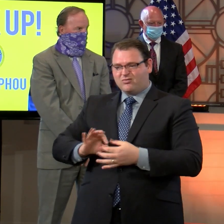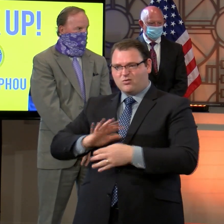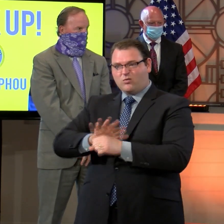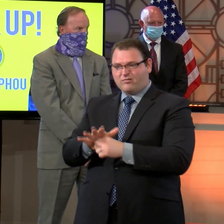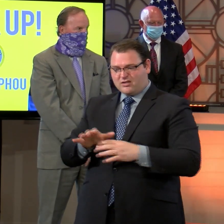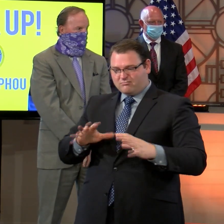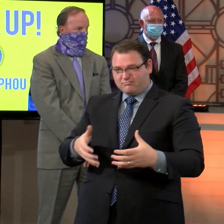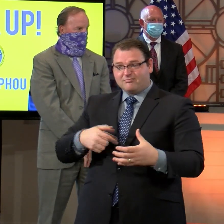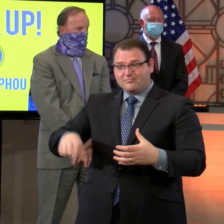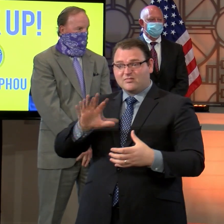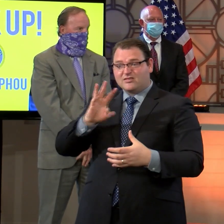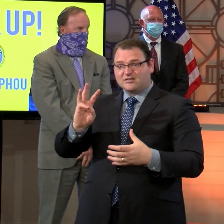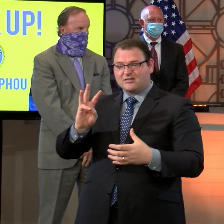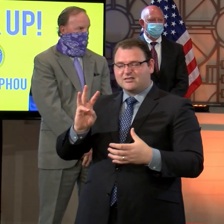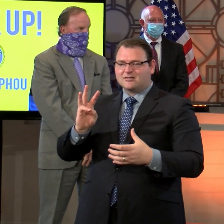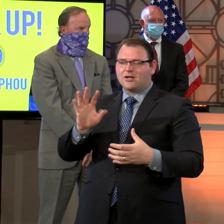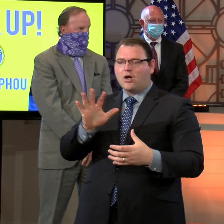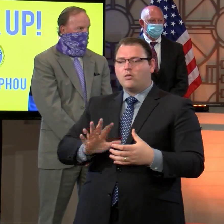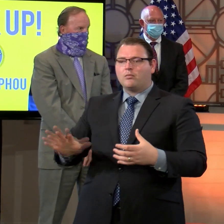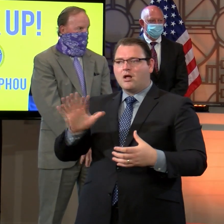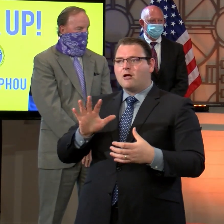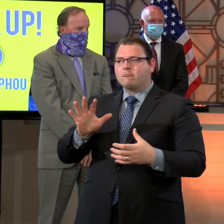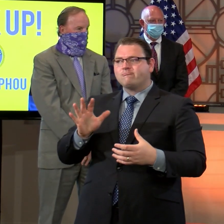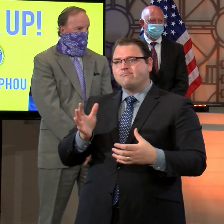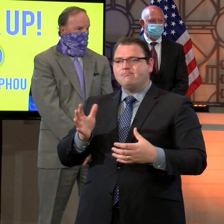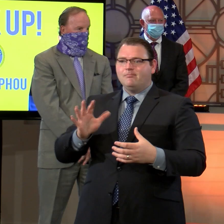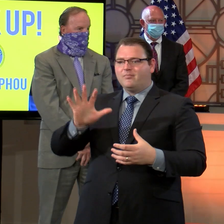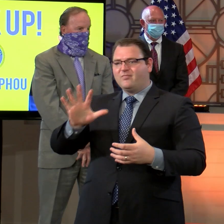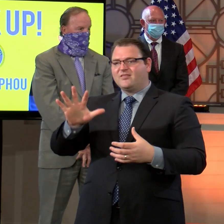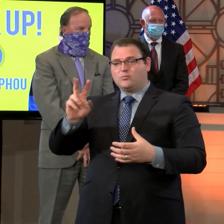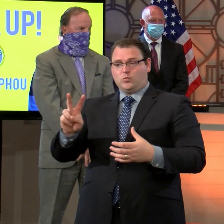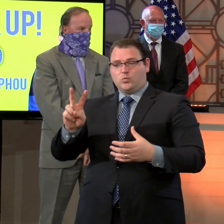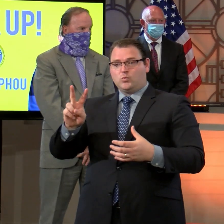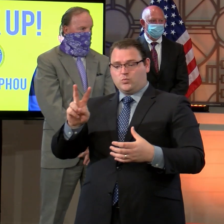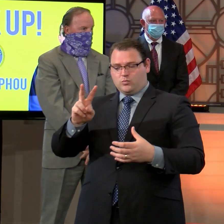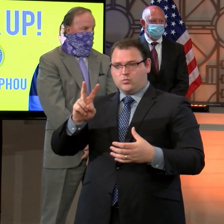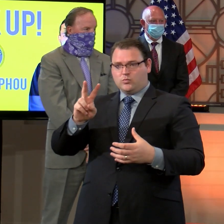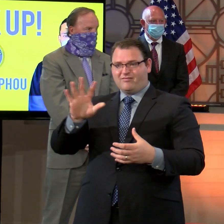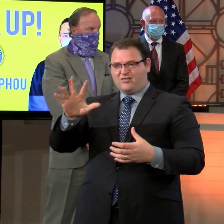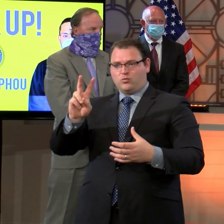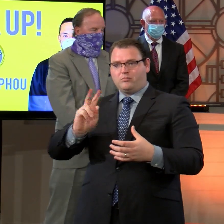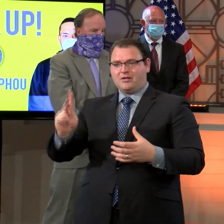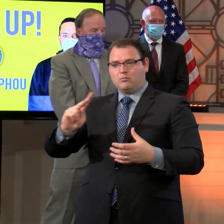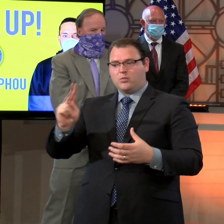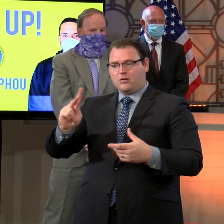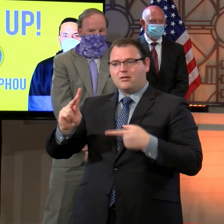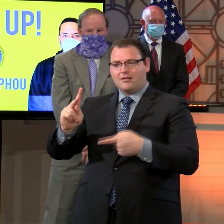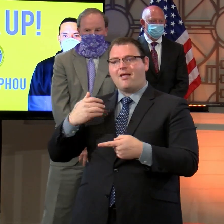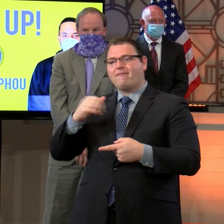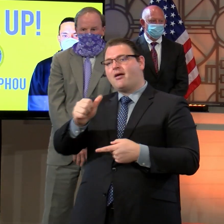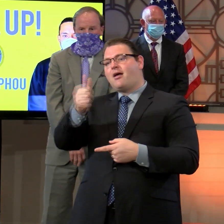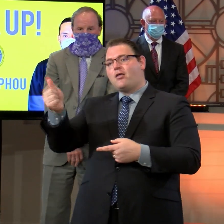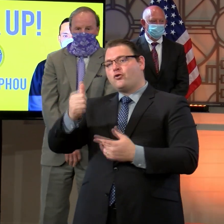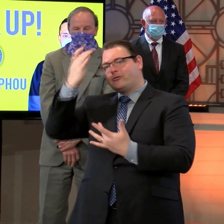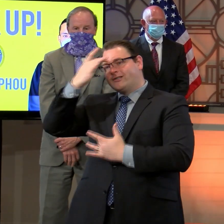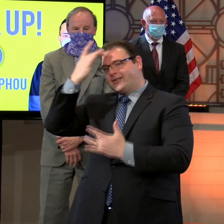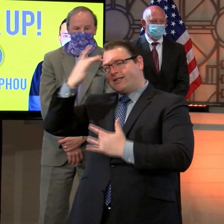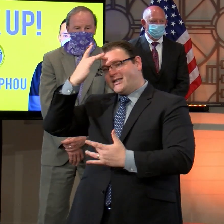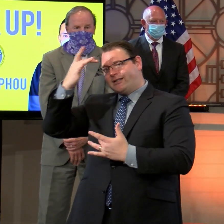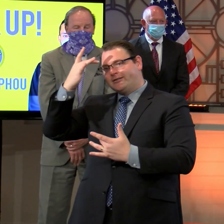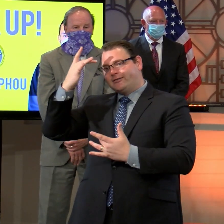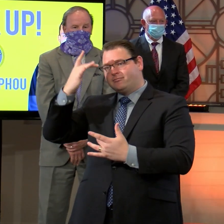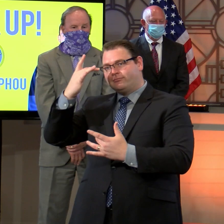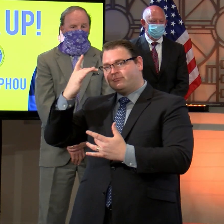COVID-19, approximately 52 of them have died with underlying medical